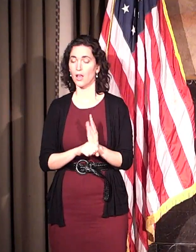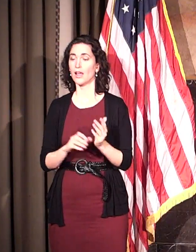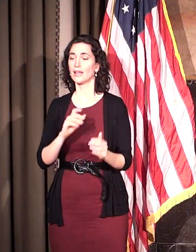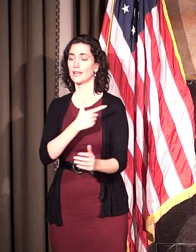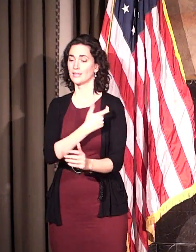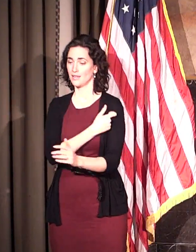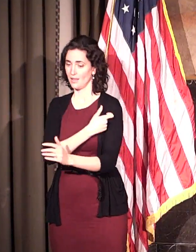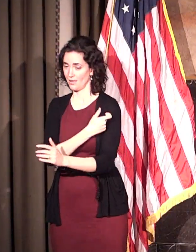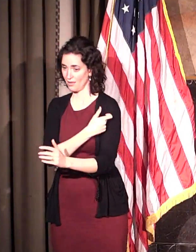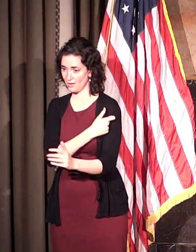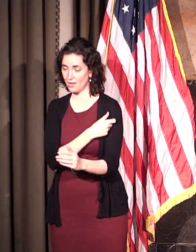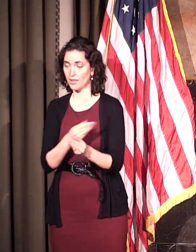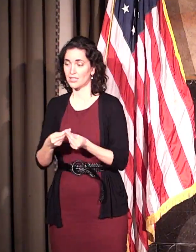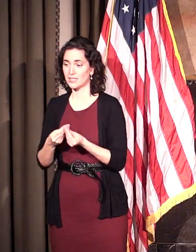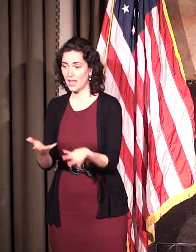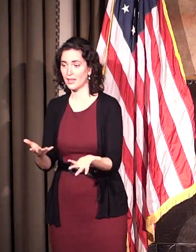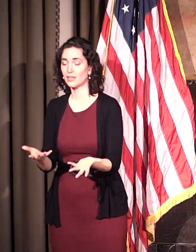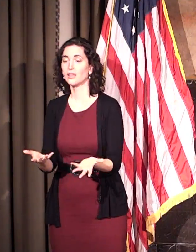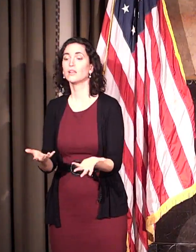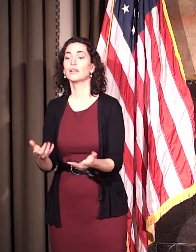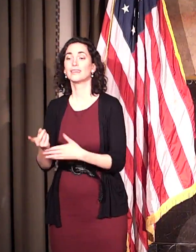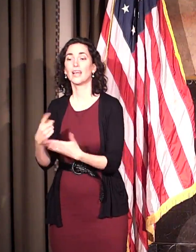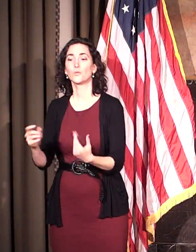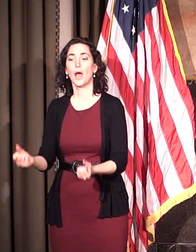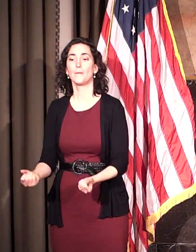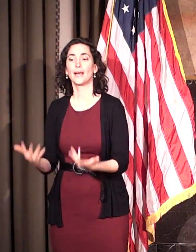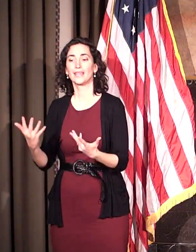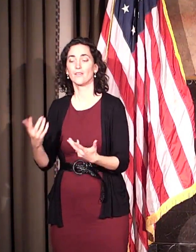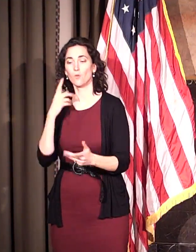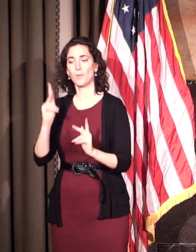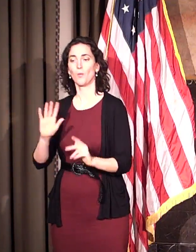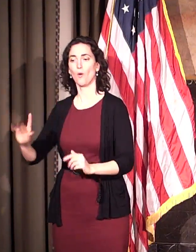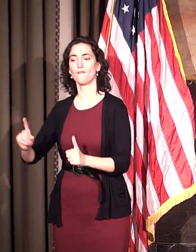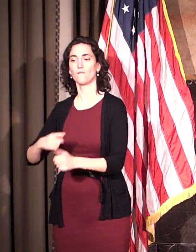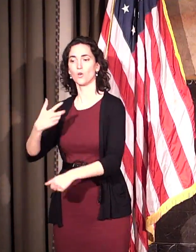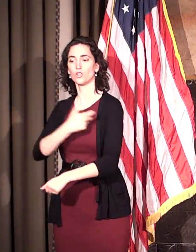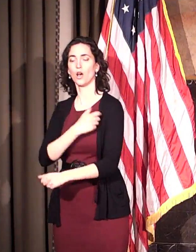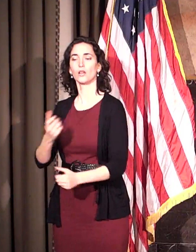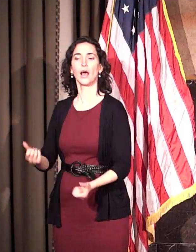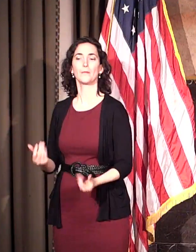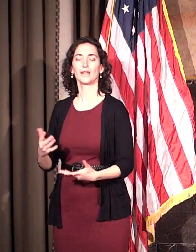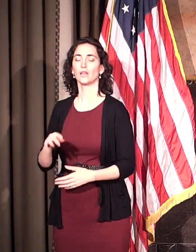distributed allocation of first doses at the end of next week of